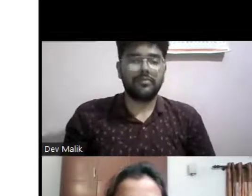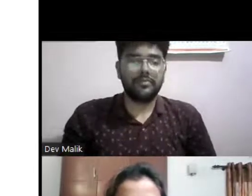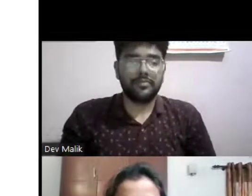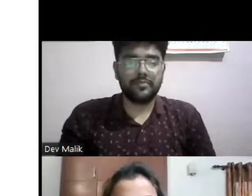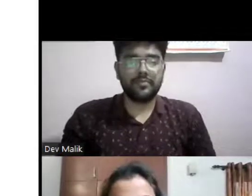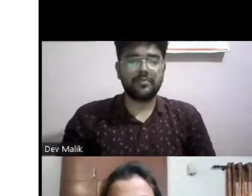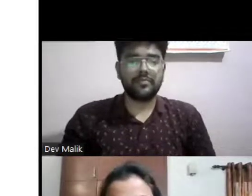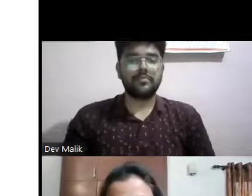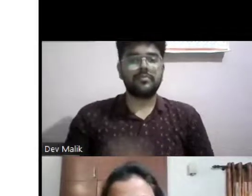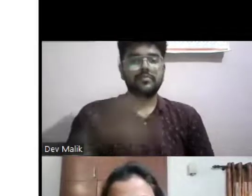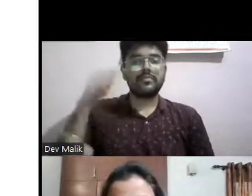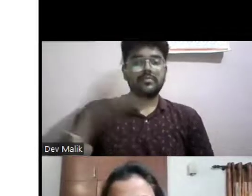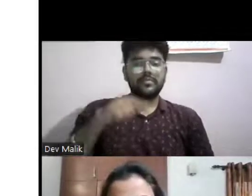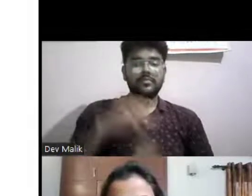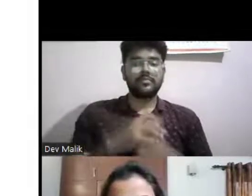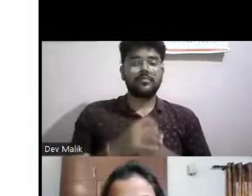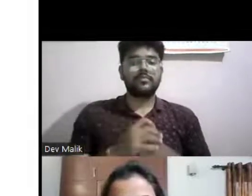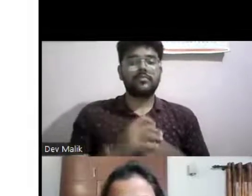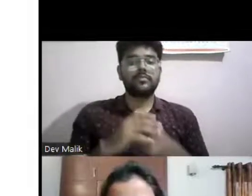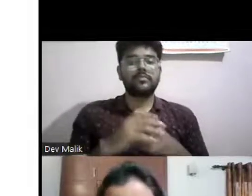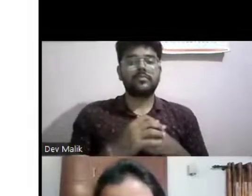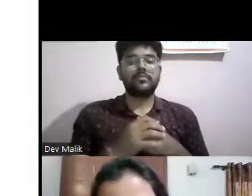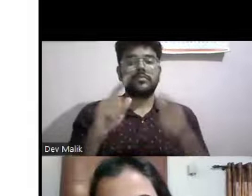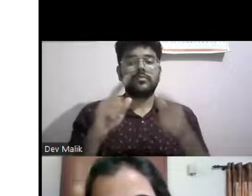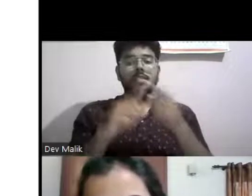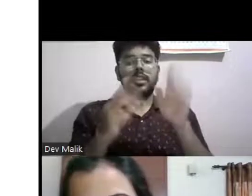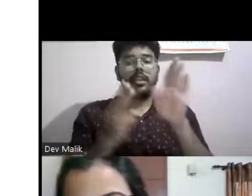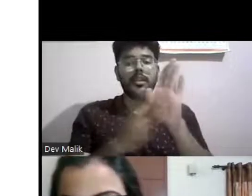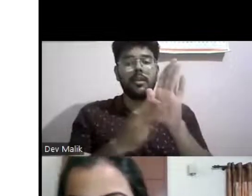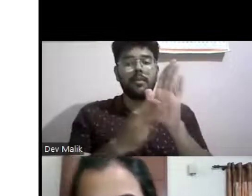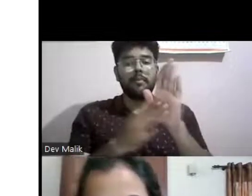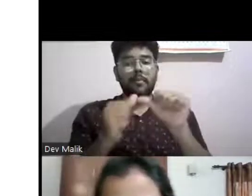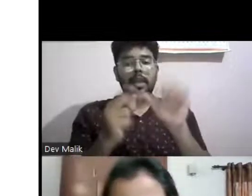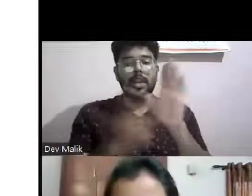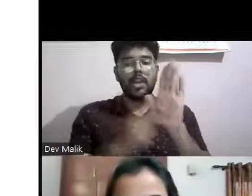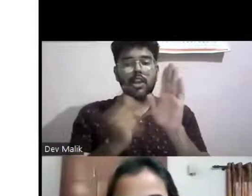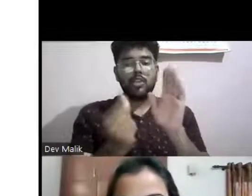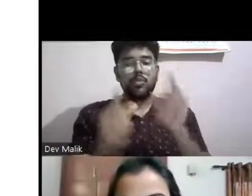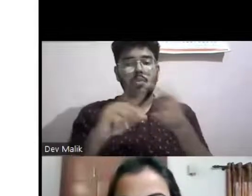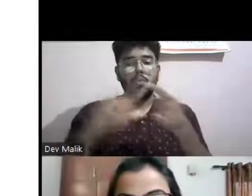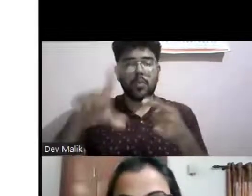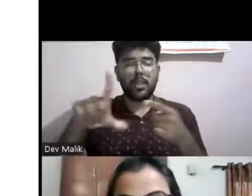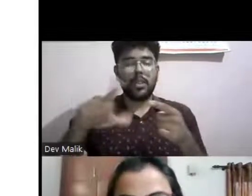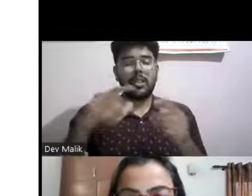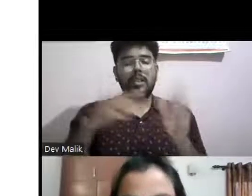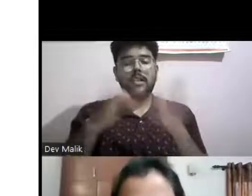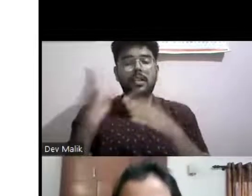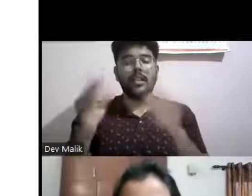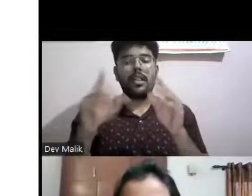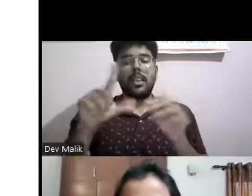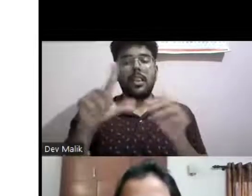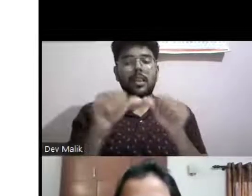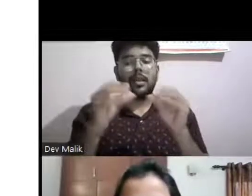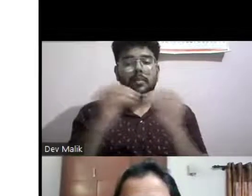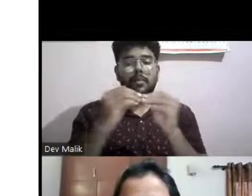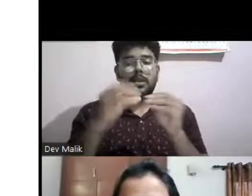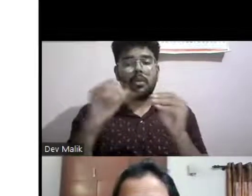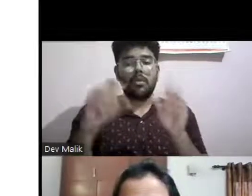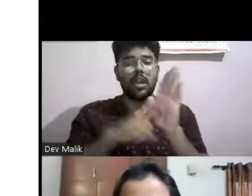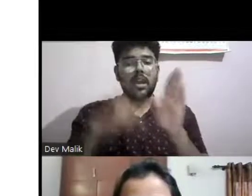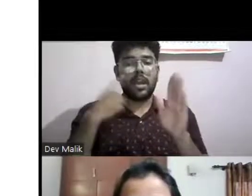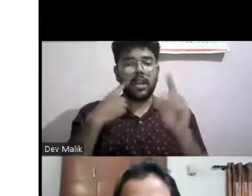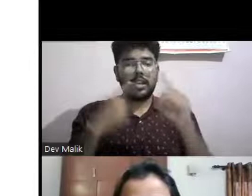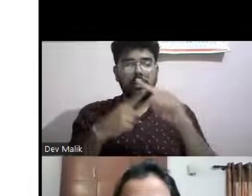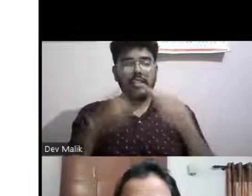Now, this is something that Emmanuel Laboret talks about, and she is a deaf actress. And